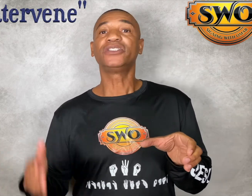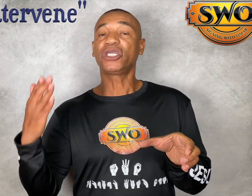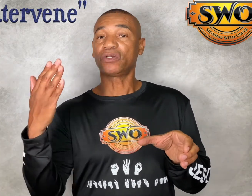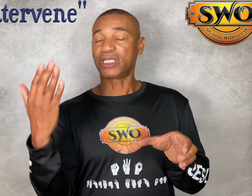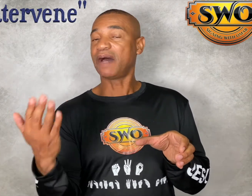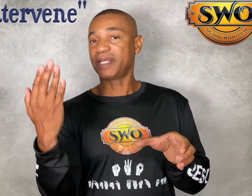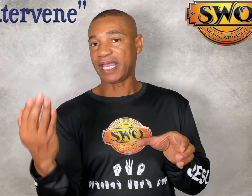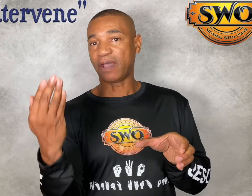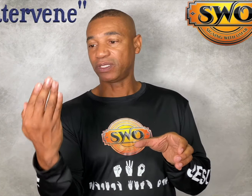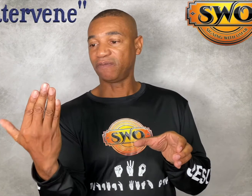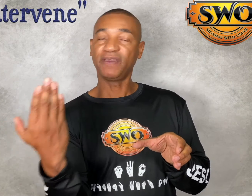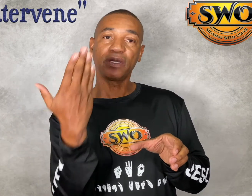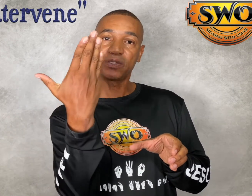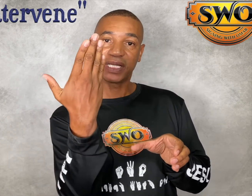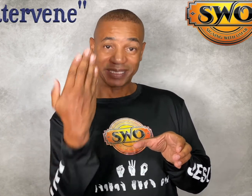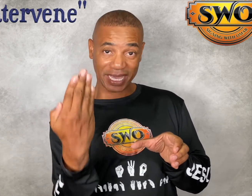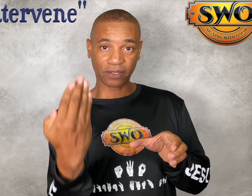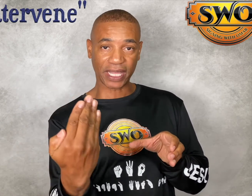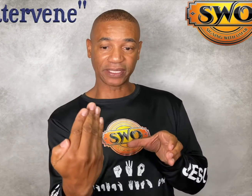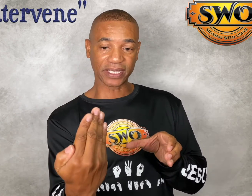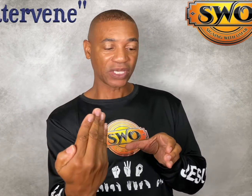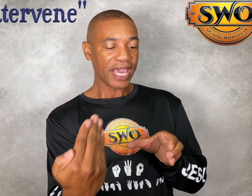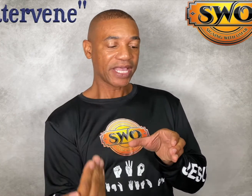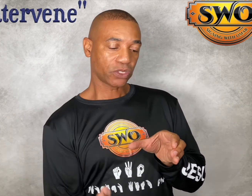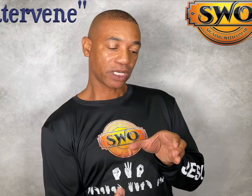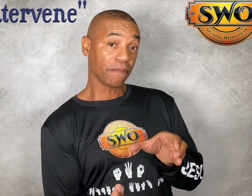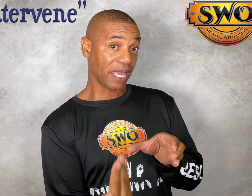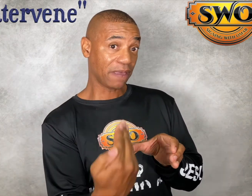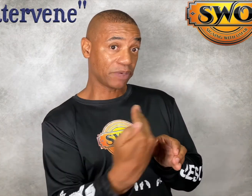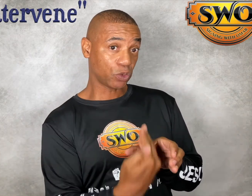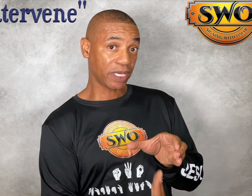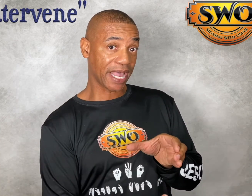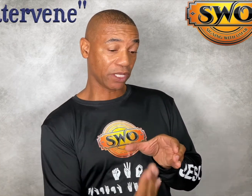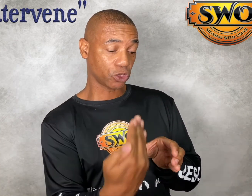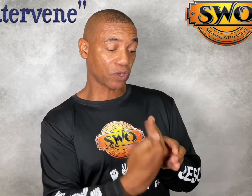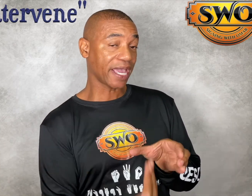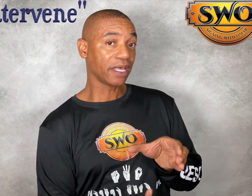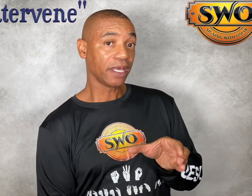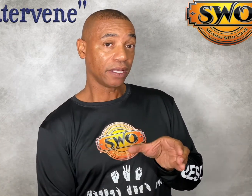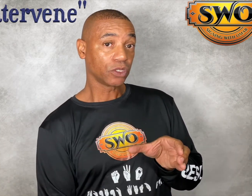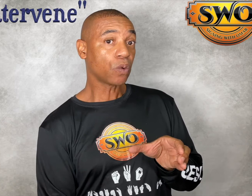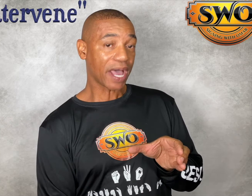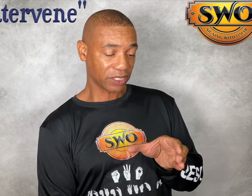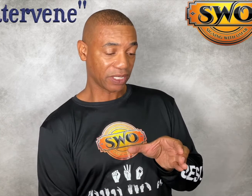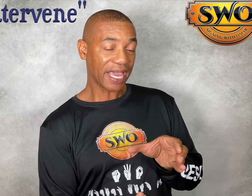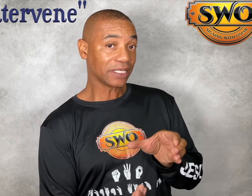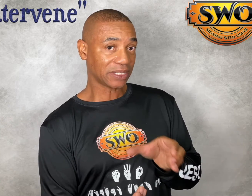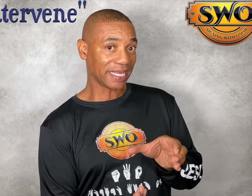your dominant hand with the fingers together like this. It's going to come in between that and strike twice inside that